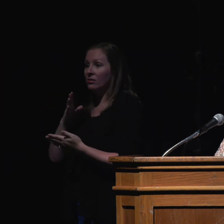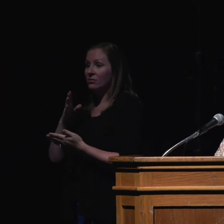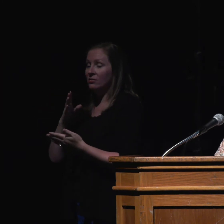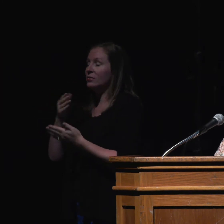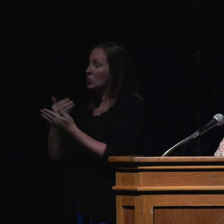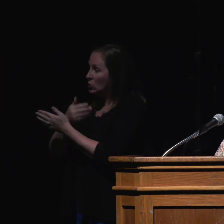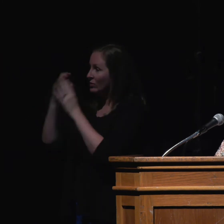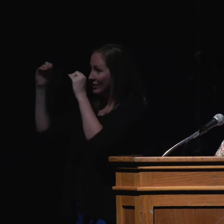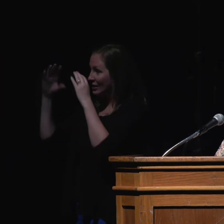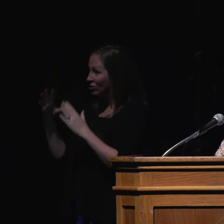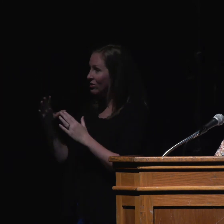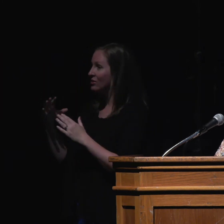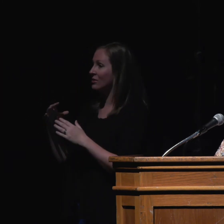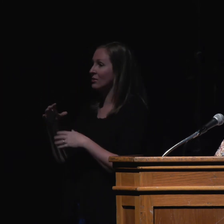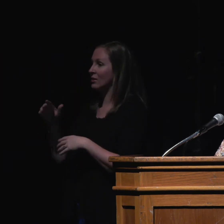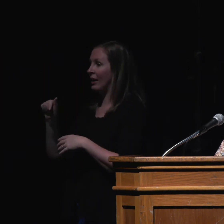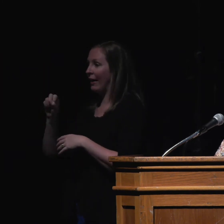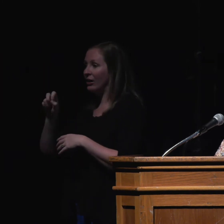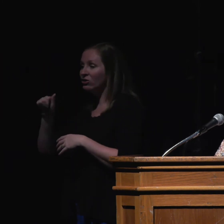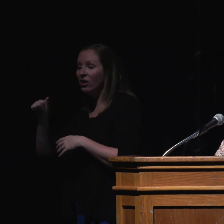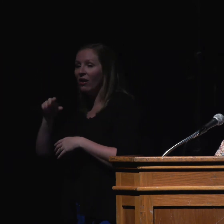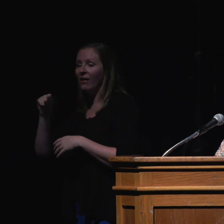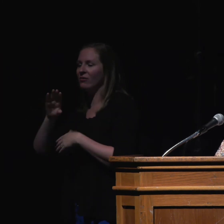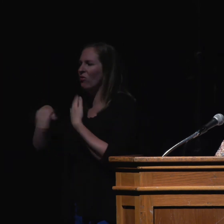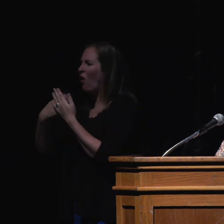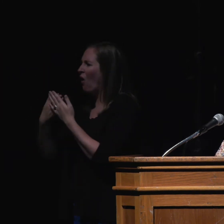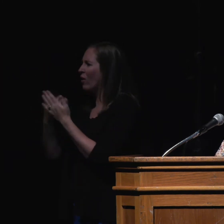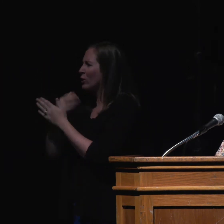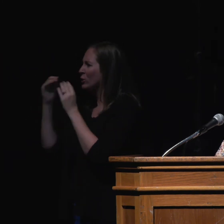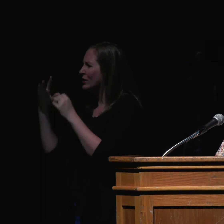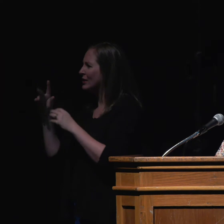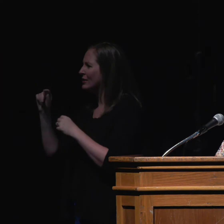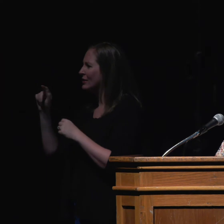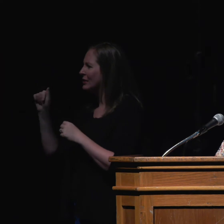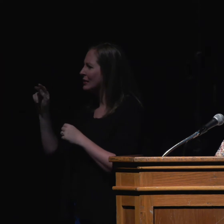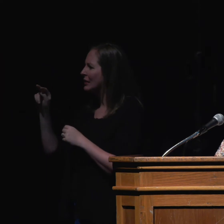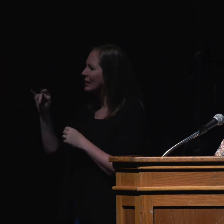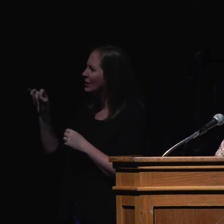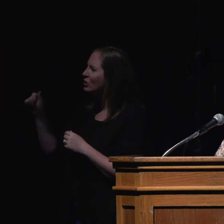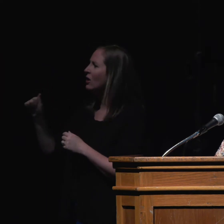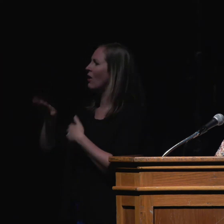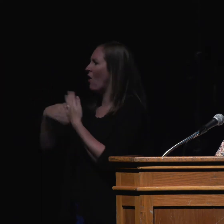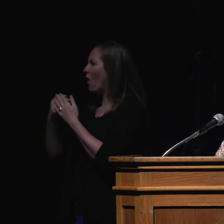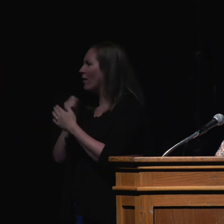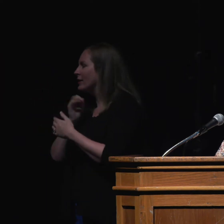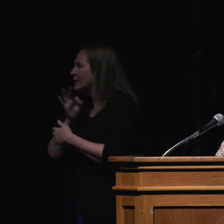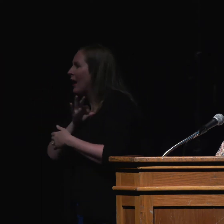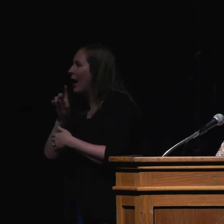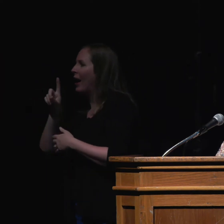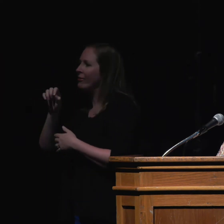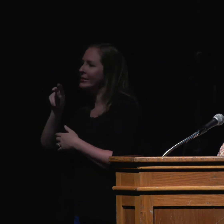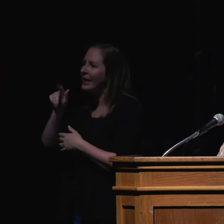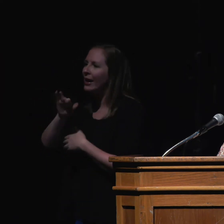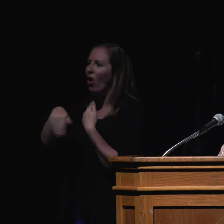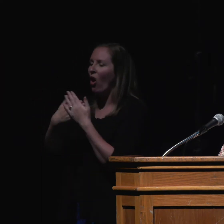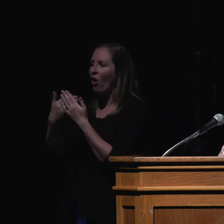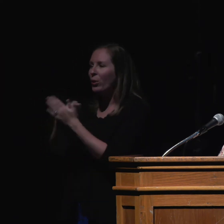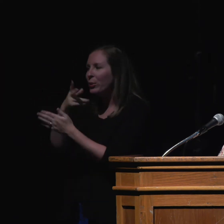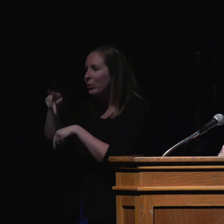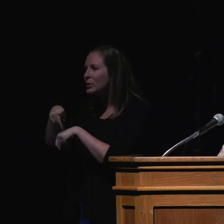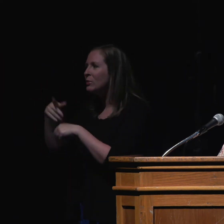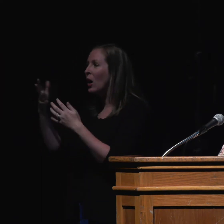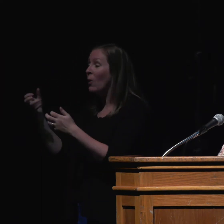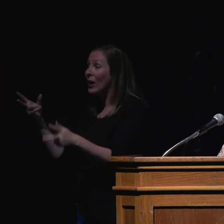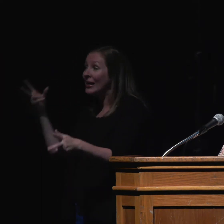new teachers, Asia and all of the new teachers, and Tanisha and all the staff, and Danny and all the new principals, I want to